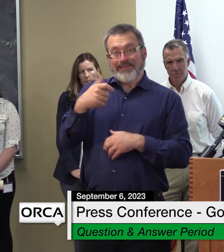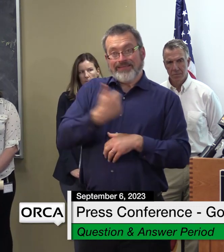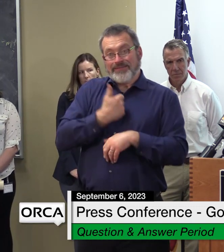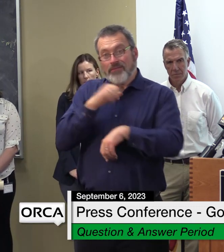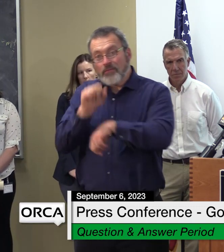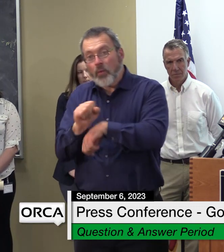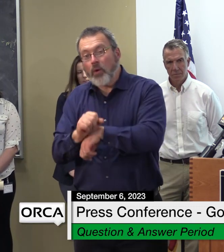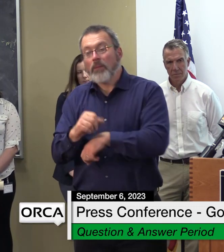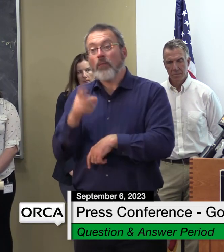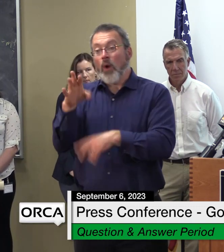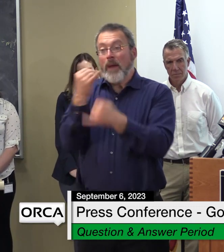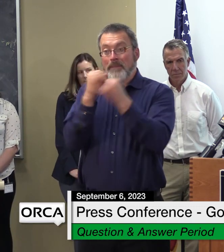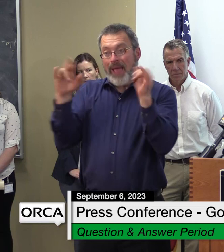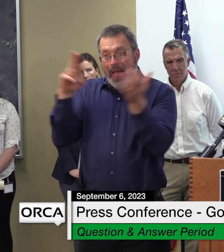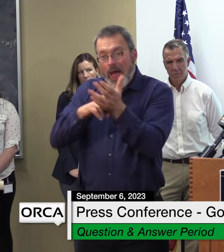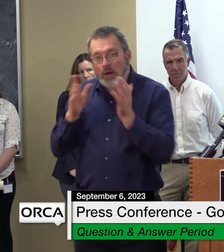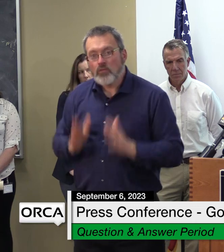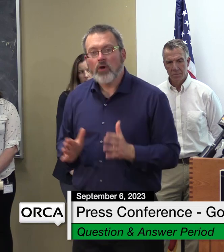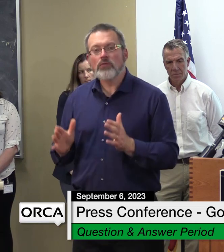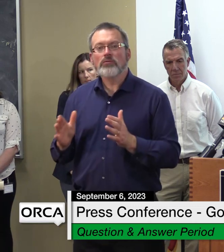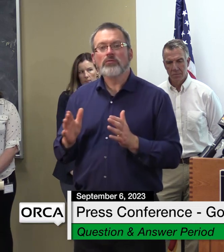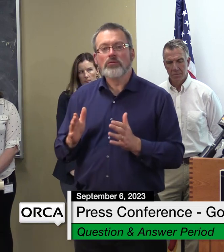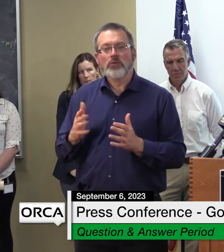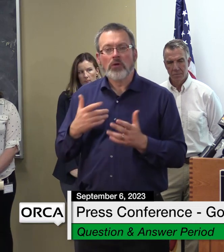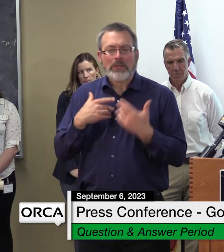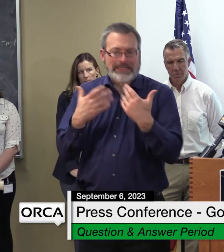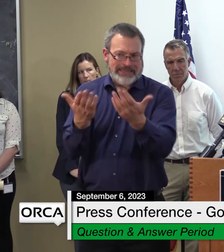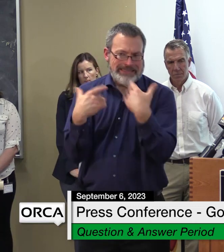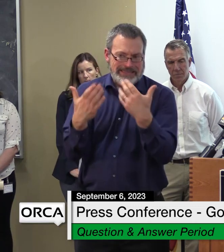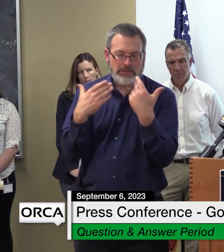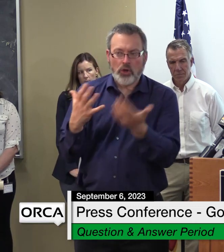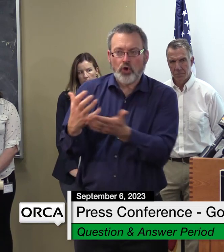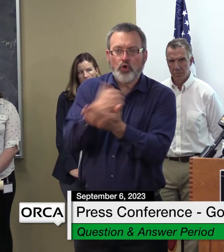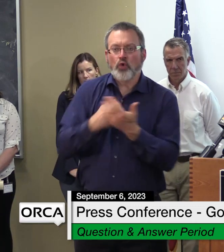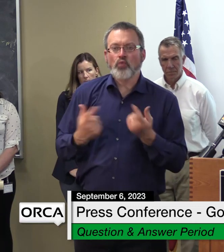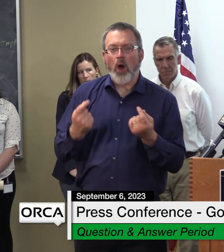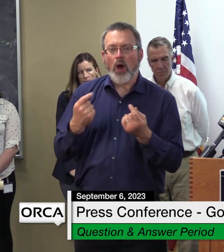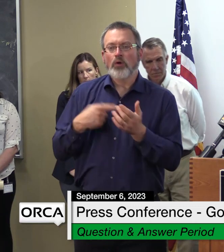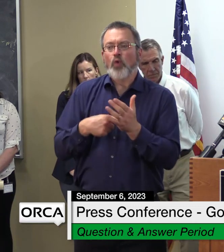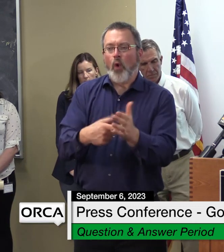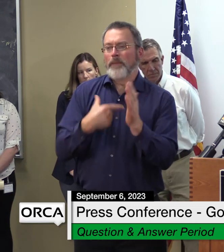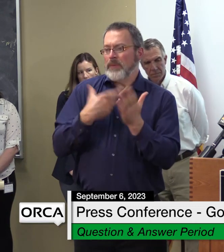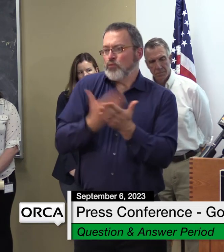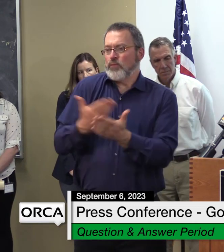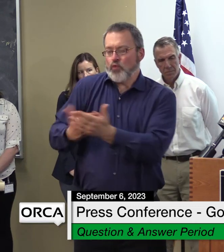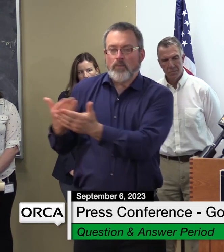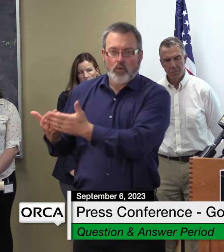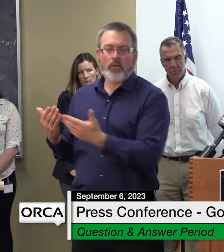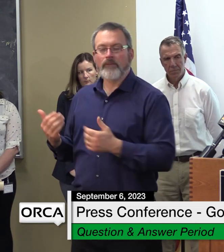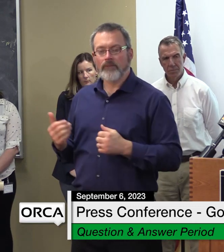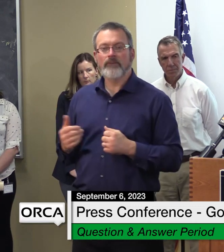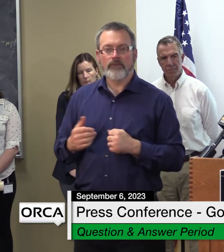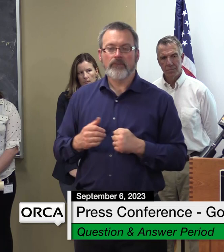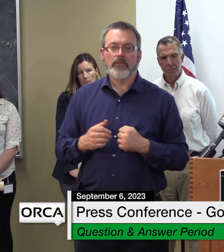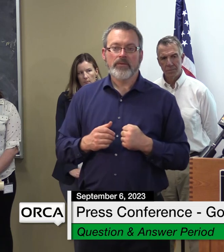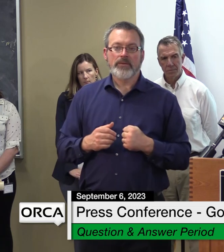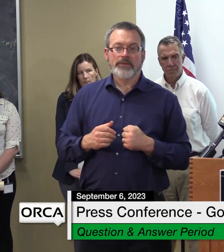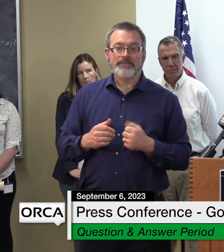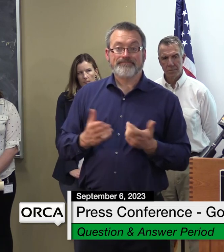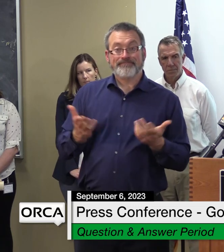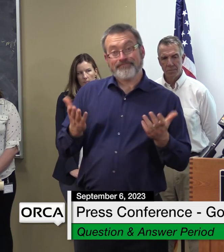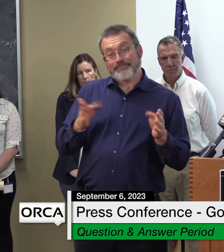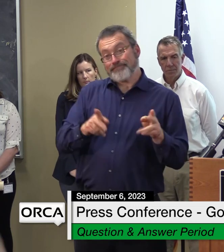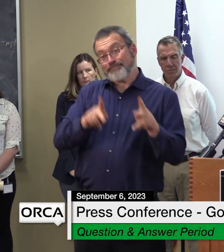contractor, they will be asked to provide proof of employment and income verification. This is usually just simply what they filed for the